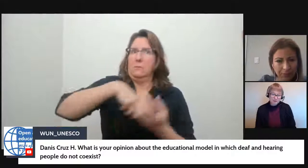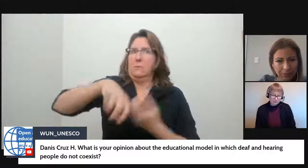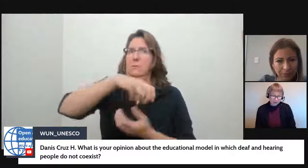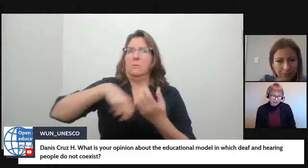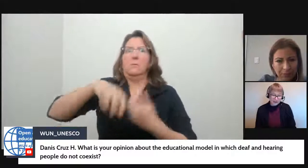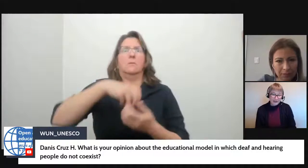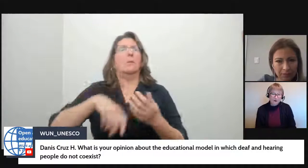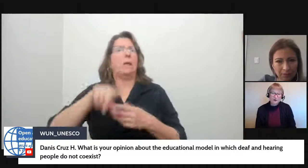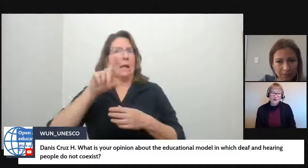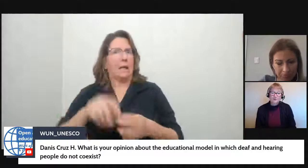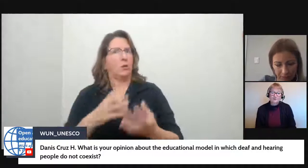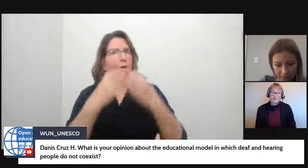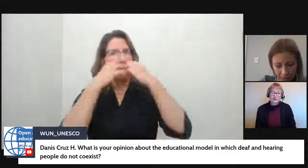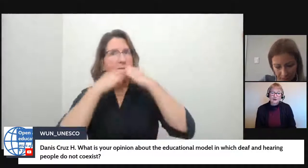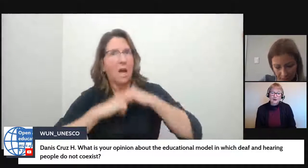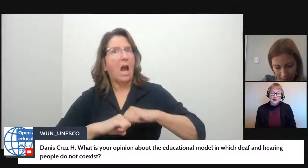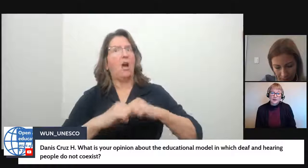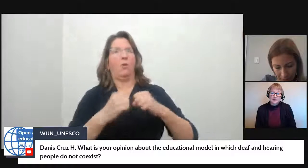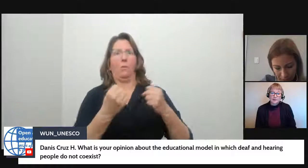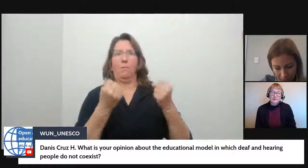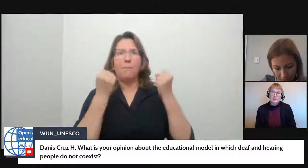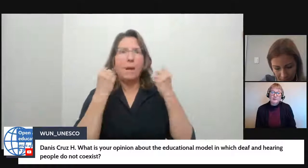primary spoken language,